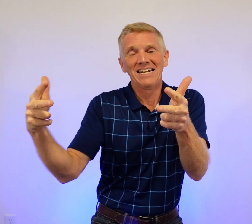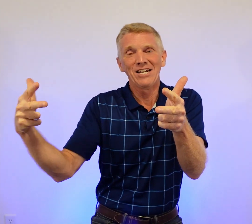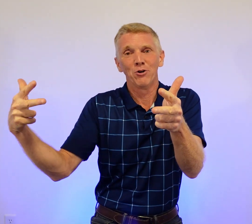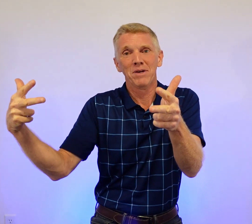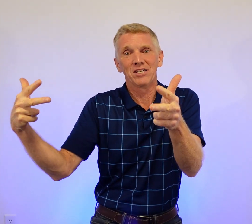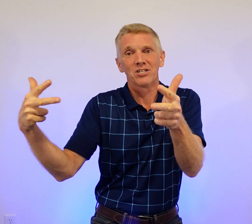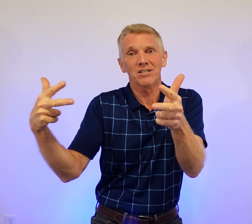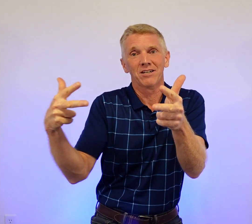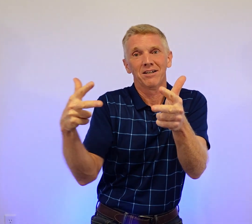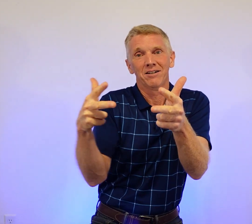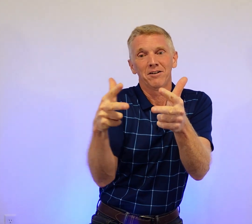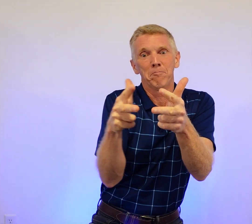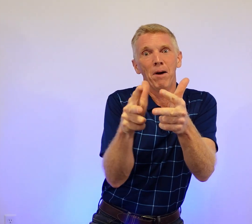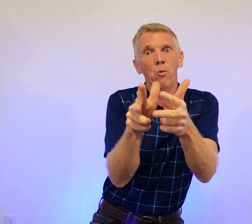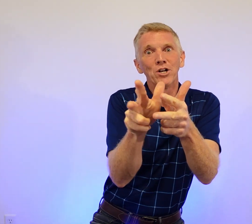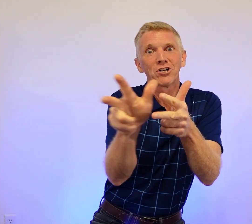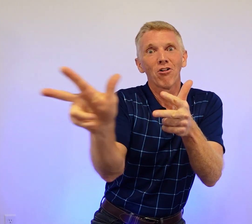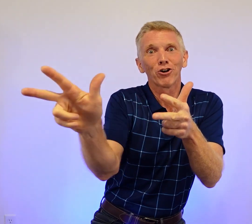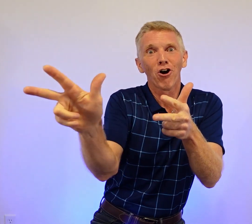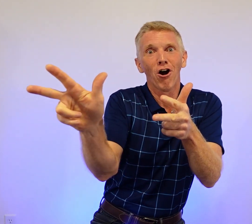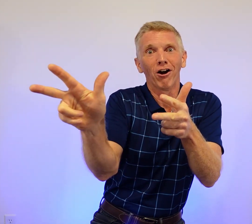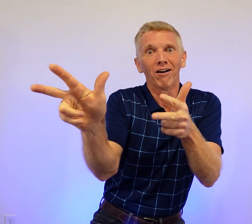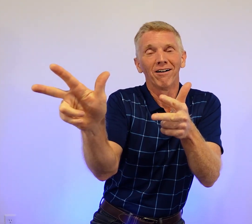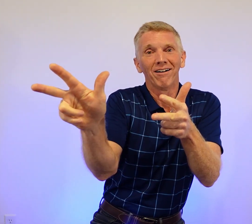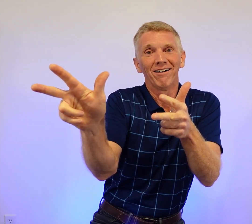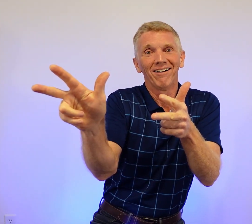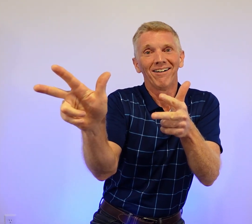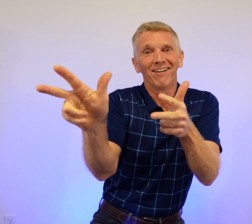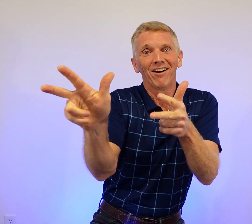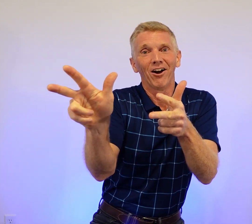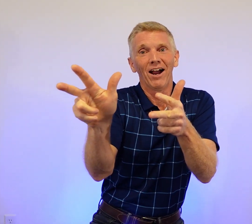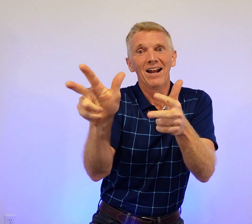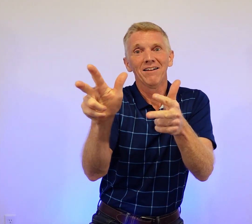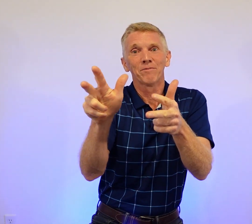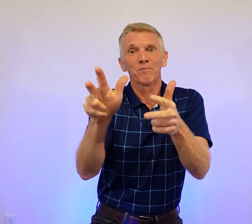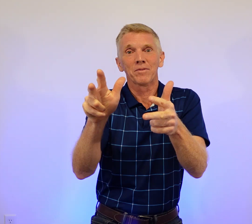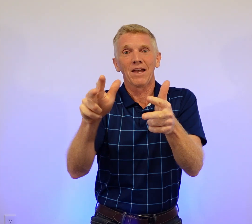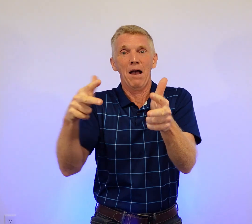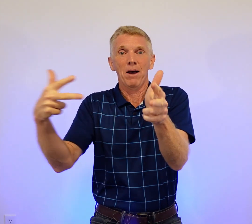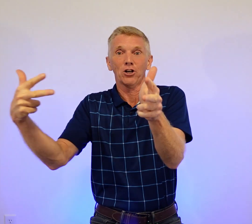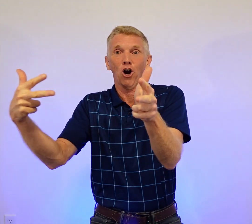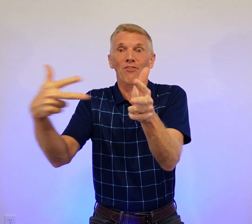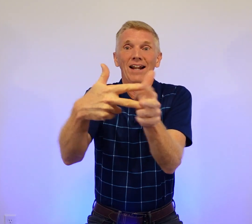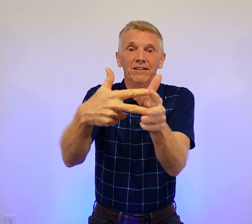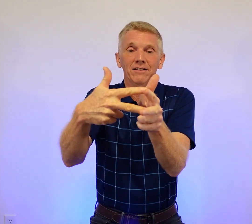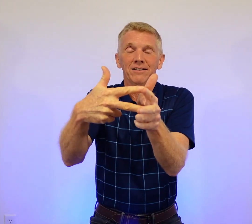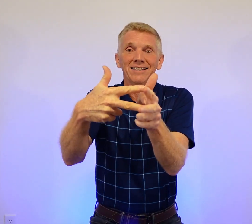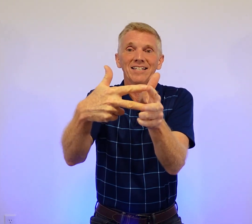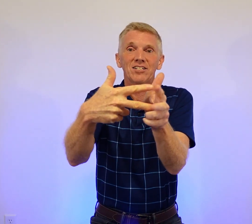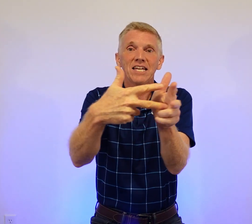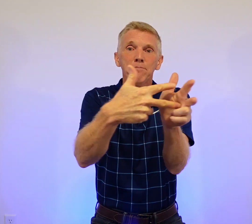near miss. By which color car? All right? How about a car that gets